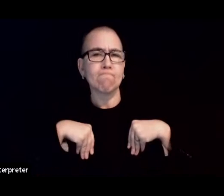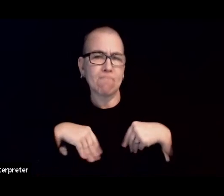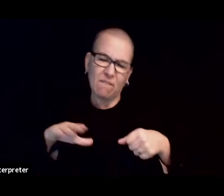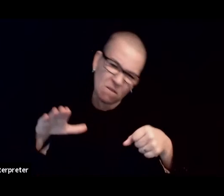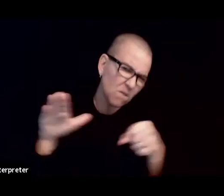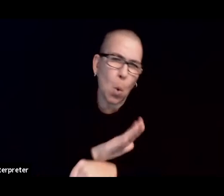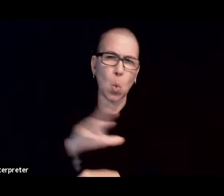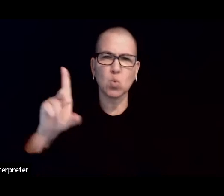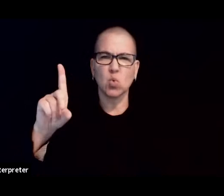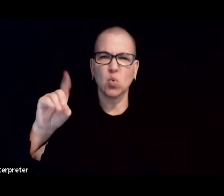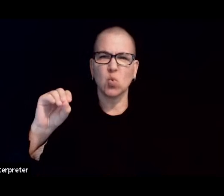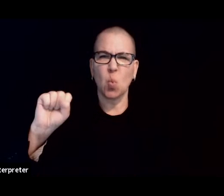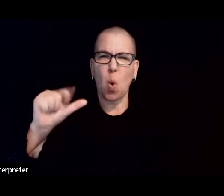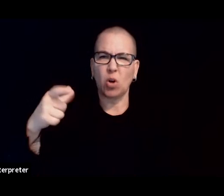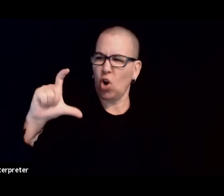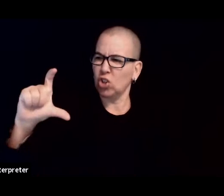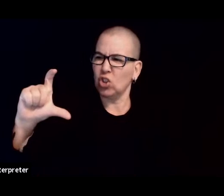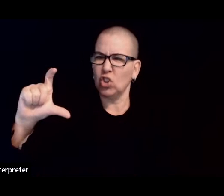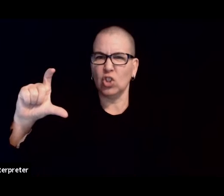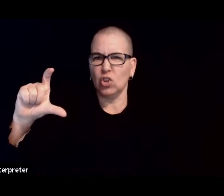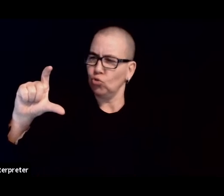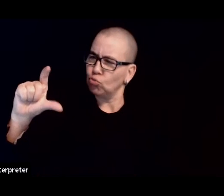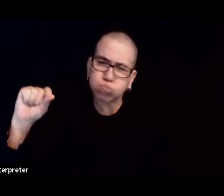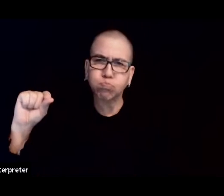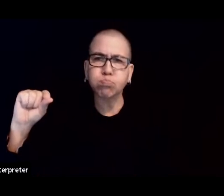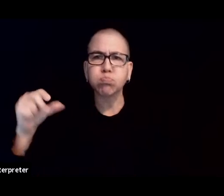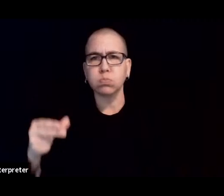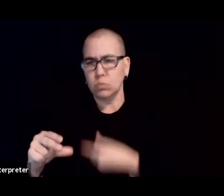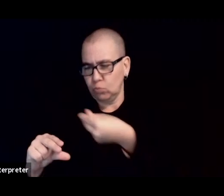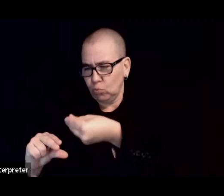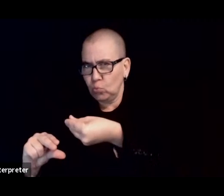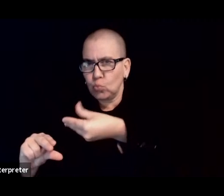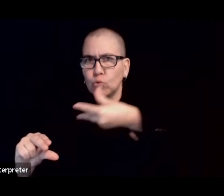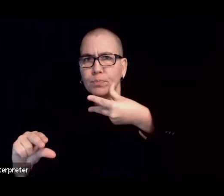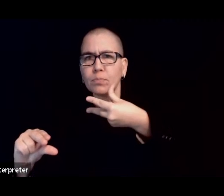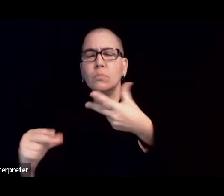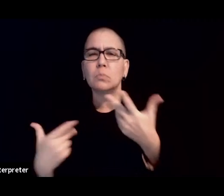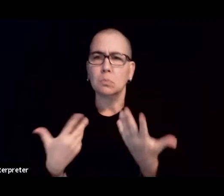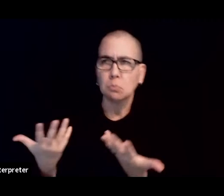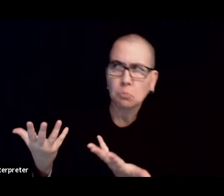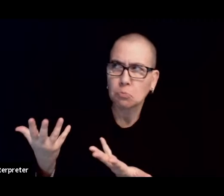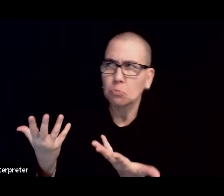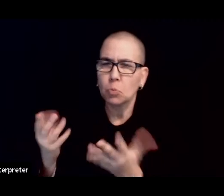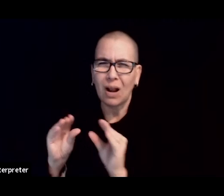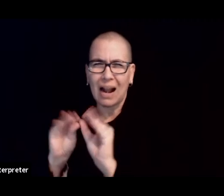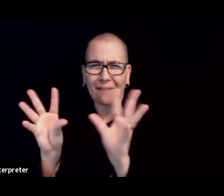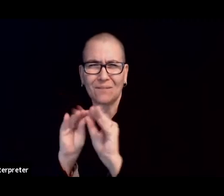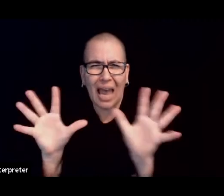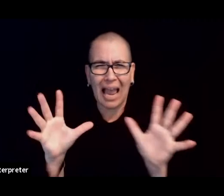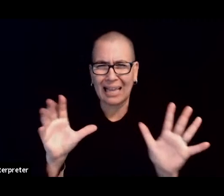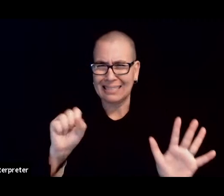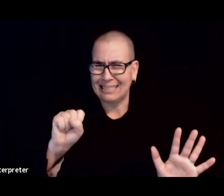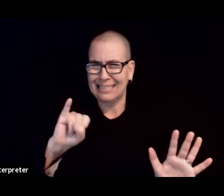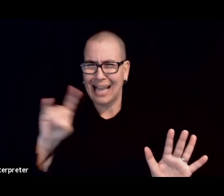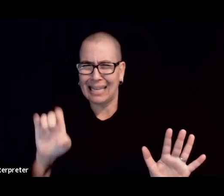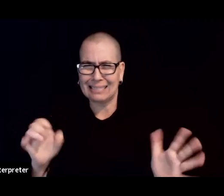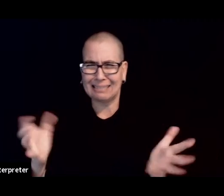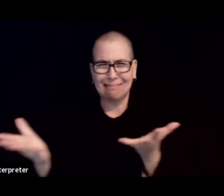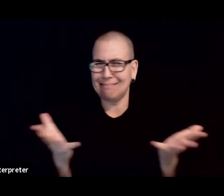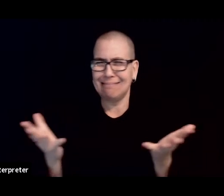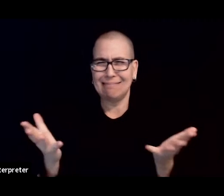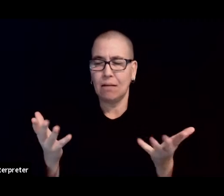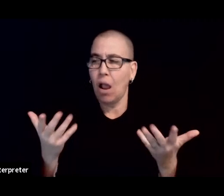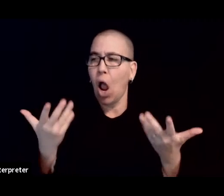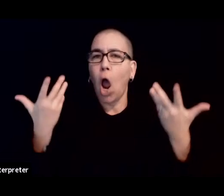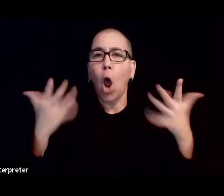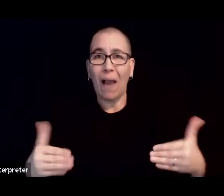for written guidance from the FDA, our best recommendation for healthcare providers is to rely on their own internal guidance and protocols as